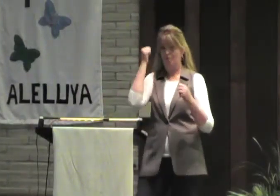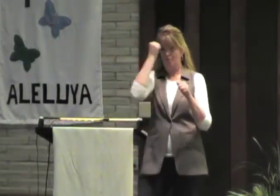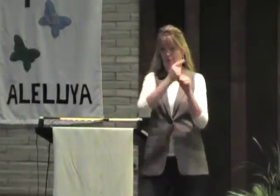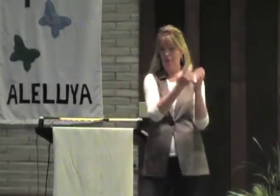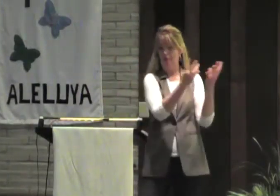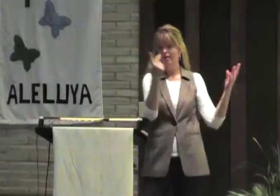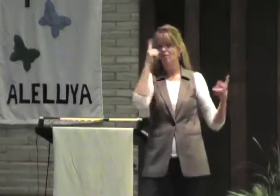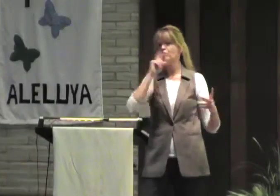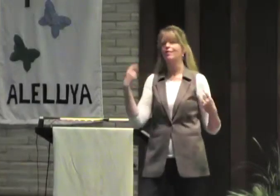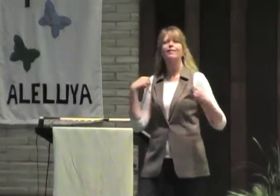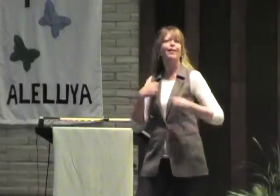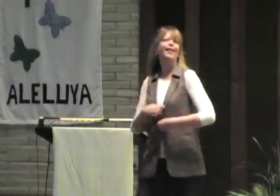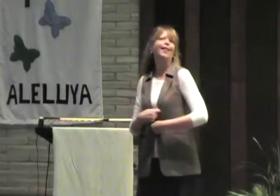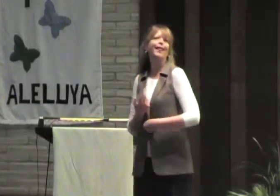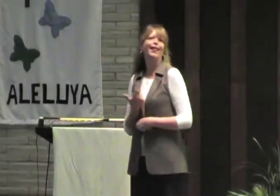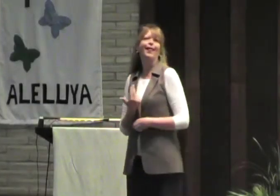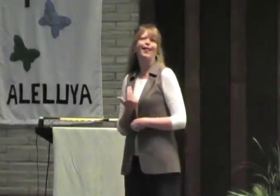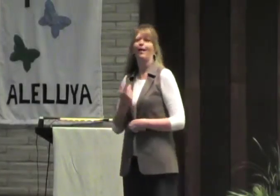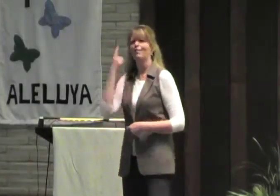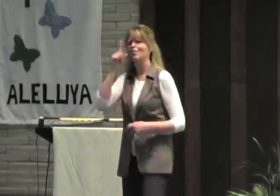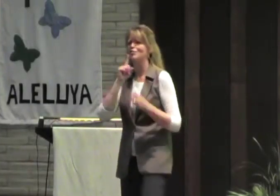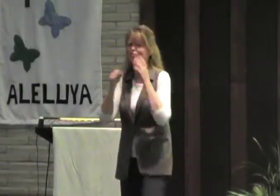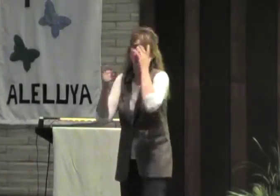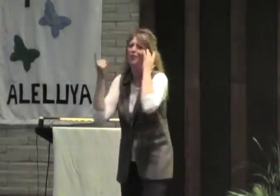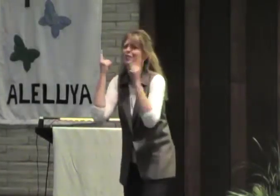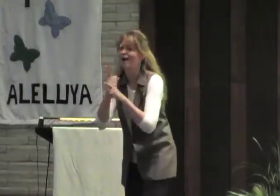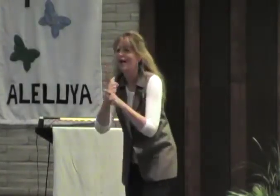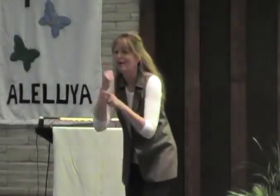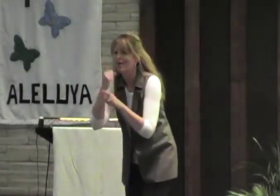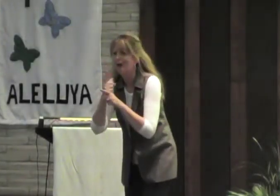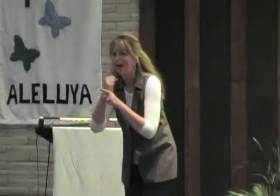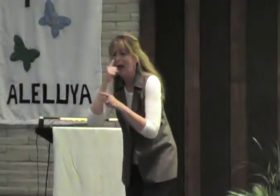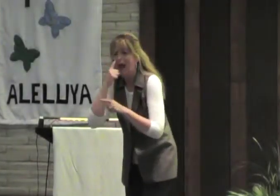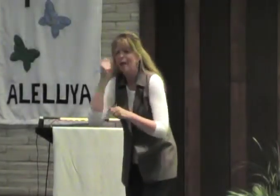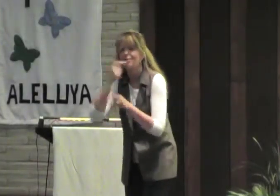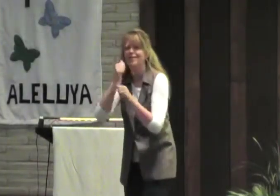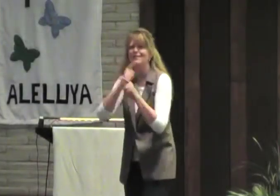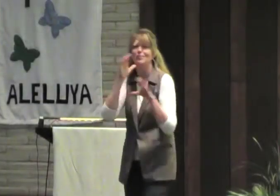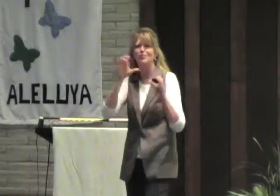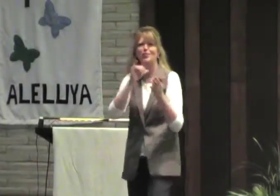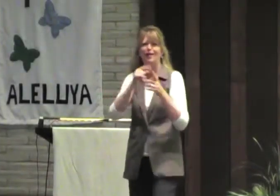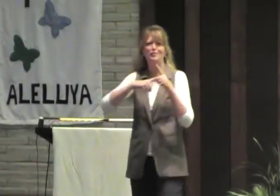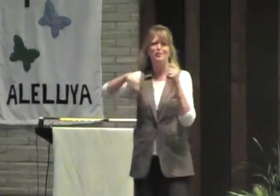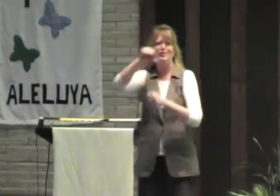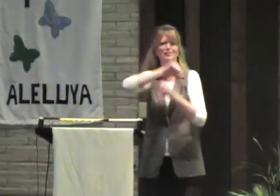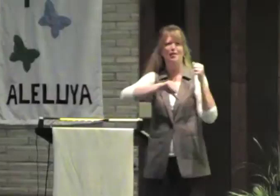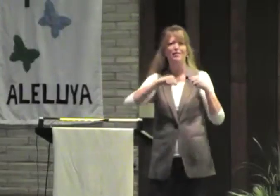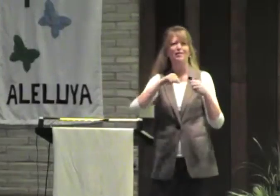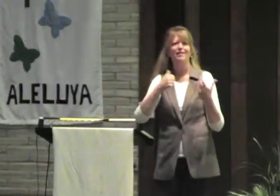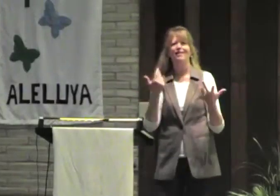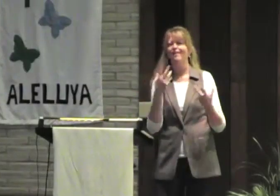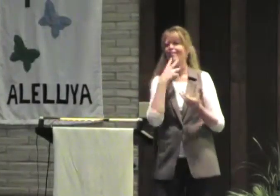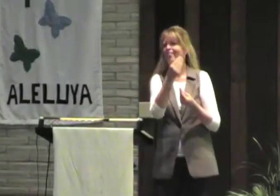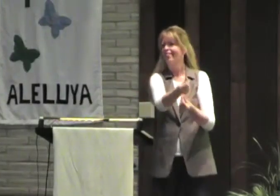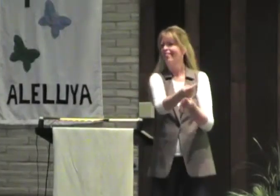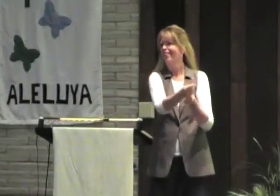So, I'm sure when the brothers saw him in his coat, you know, they were thinking, oh, haha, look at me, what I have. But